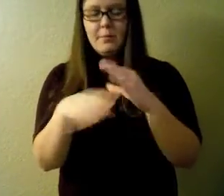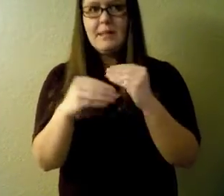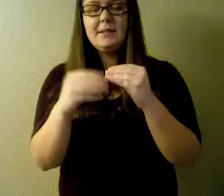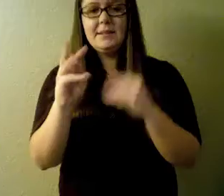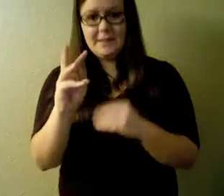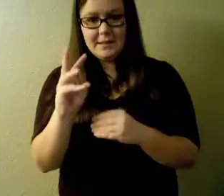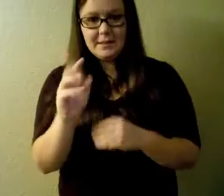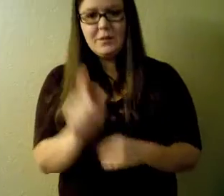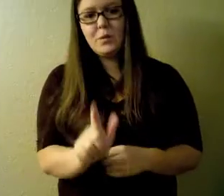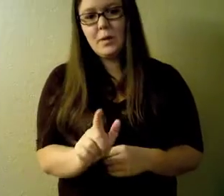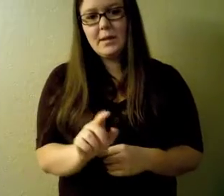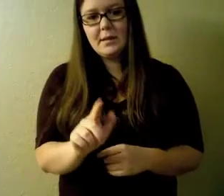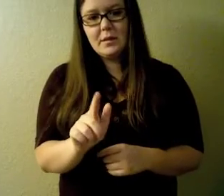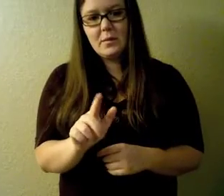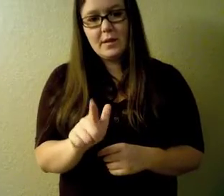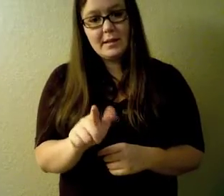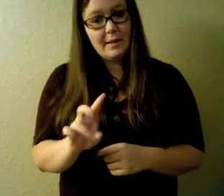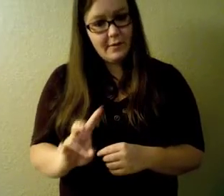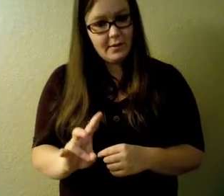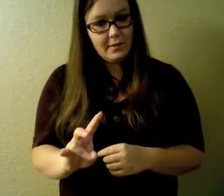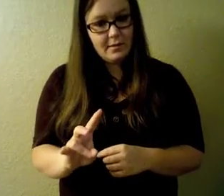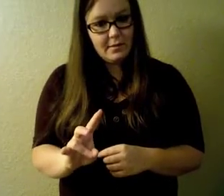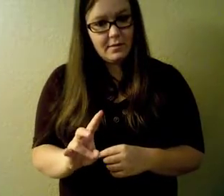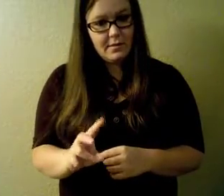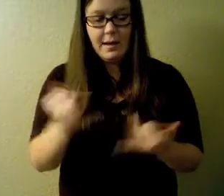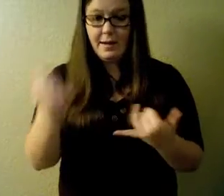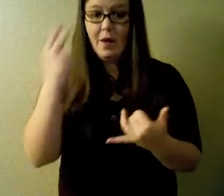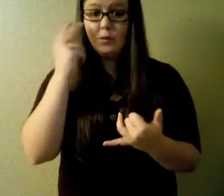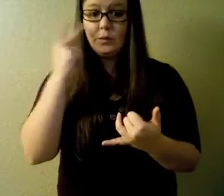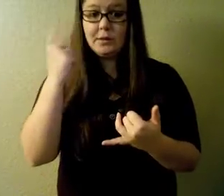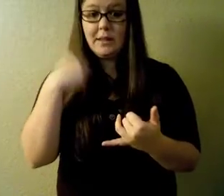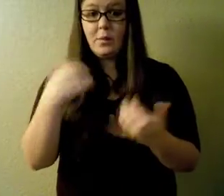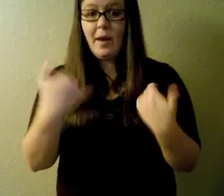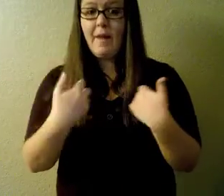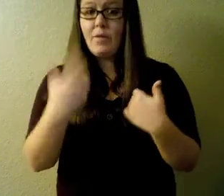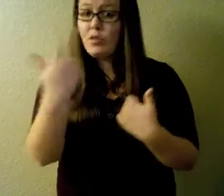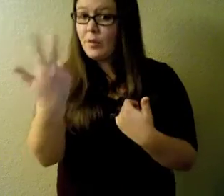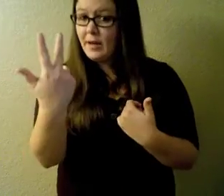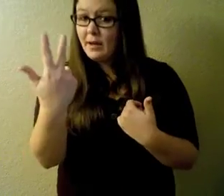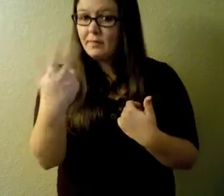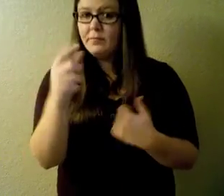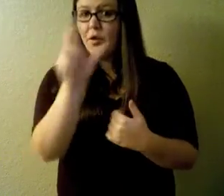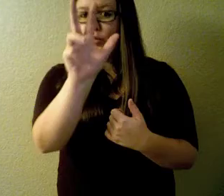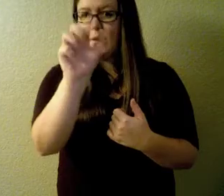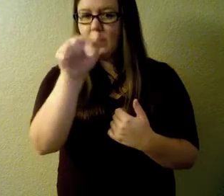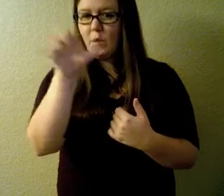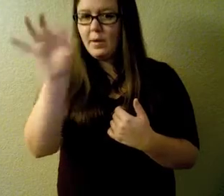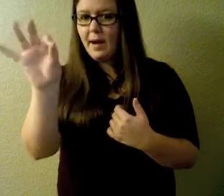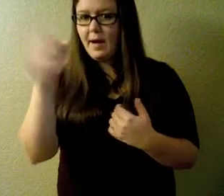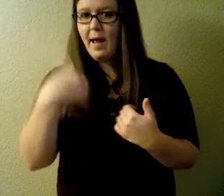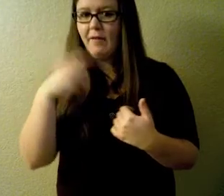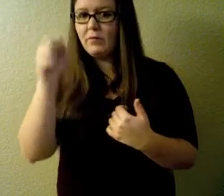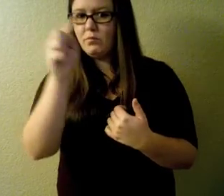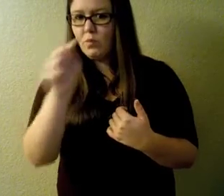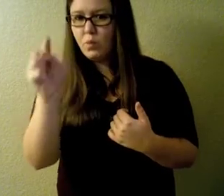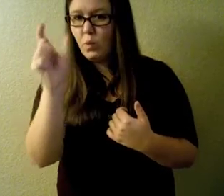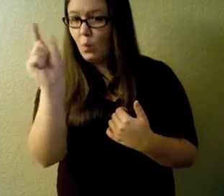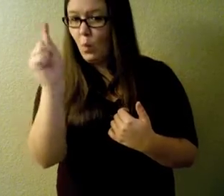one, notice there's 1, 2, 3 numbers past the decimal point in the problem. So we need 3 numbers past the